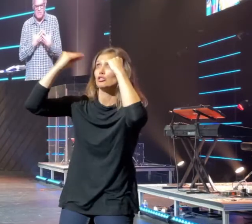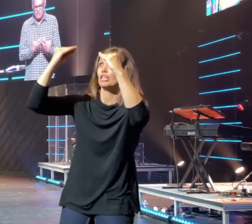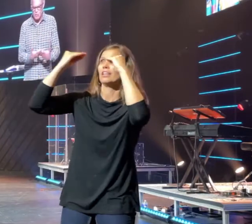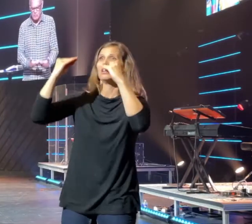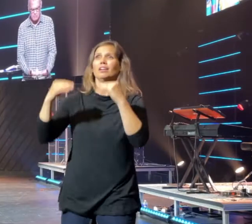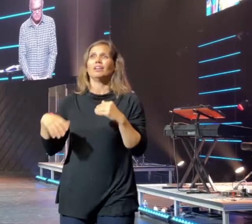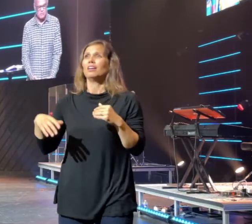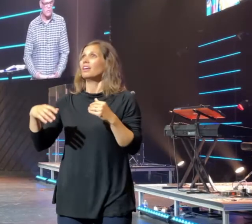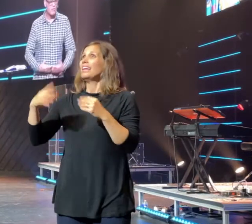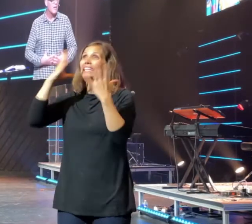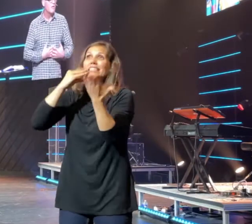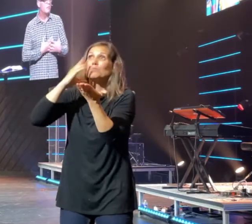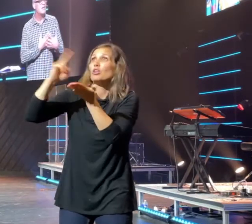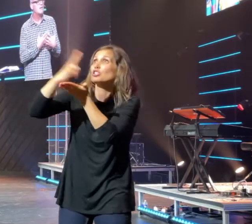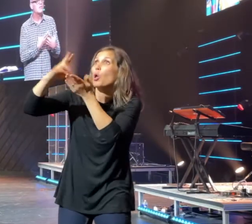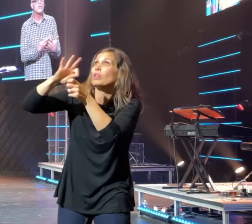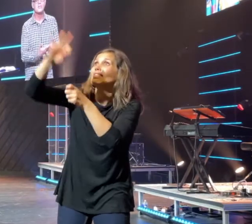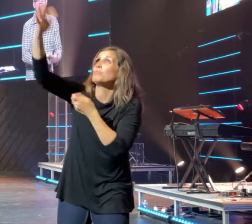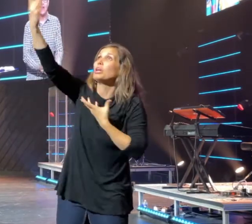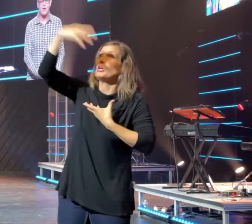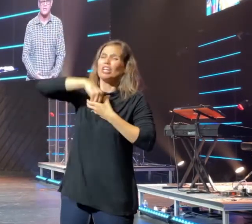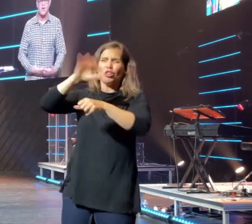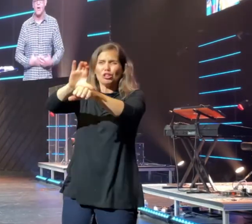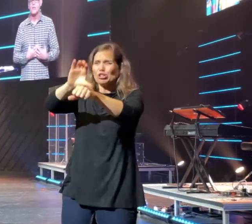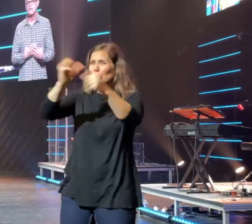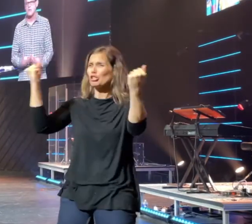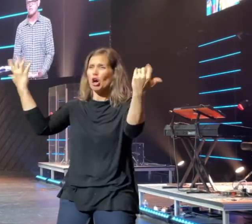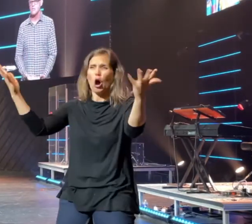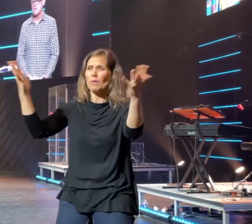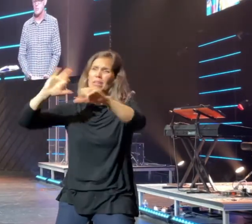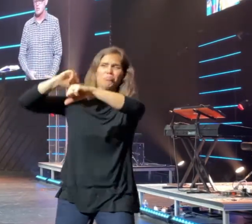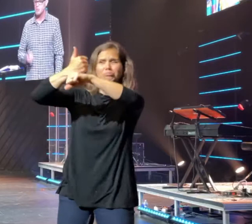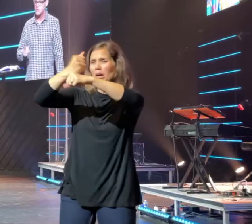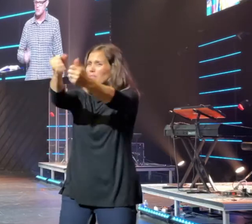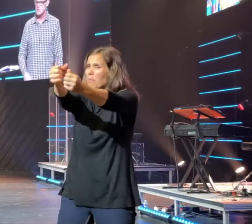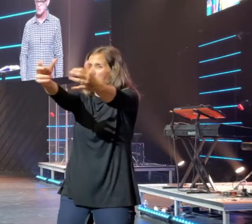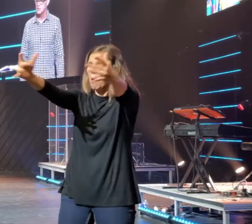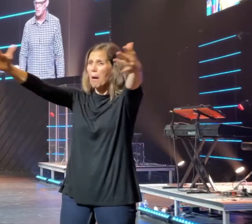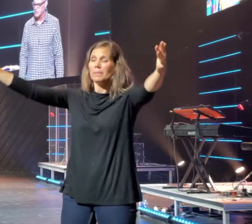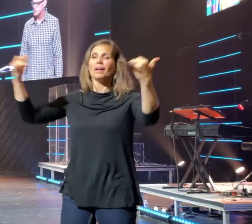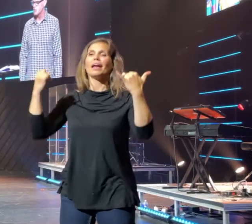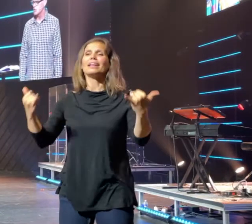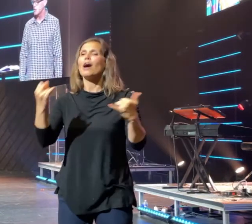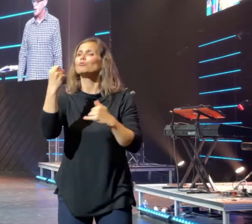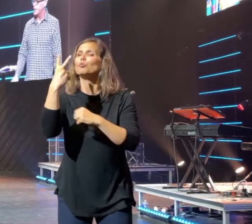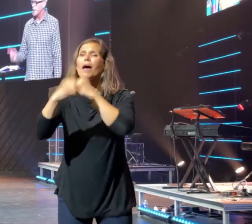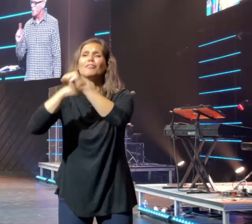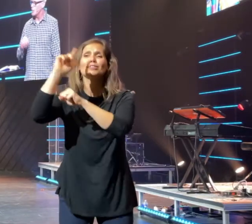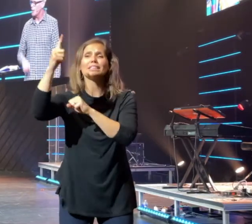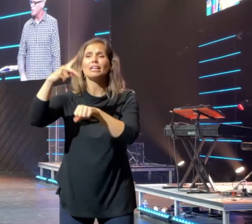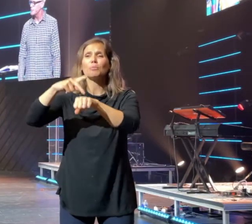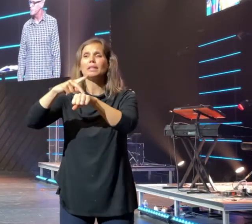the giving of the Holy Spirit is over. The church is launched. All this great stuff is happening. And Peter says, listen, a dozen years later, I